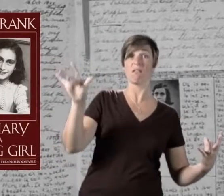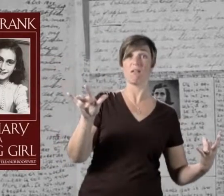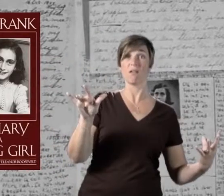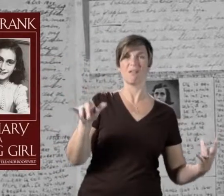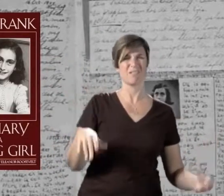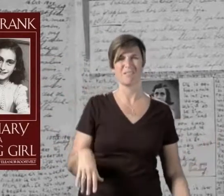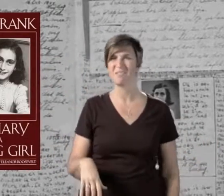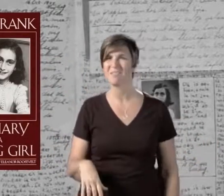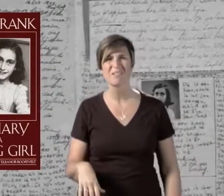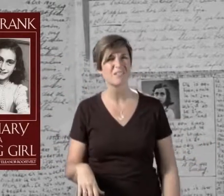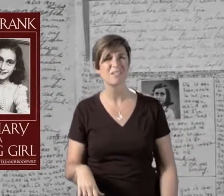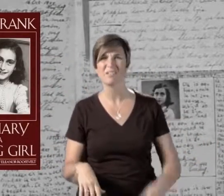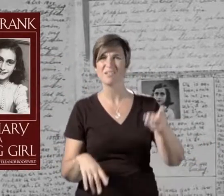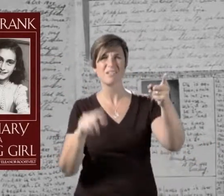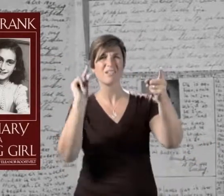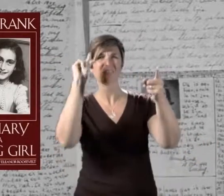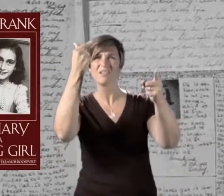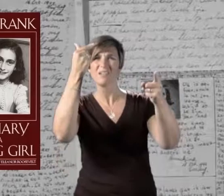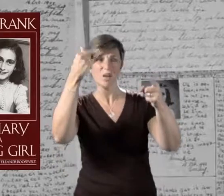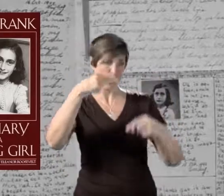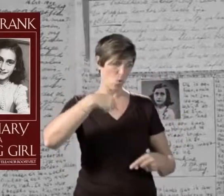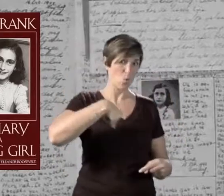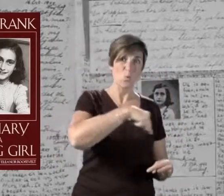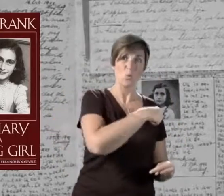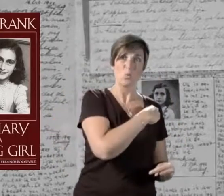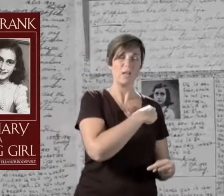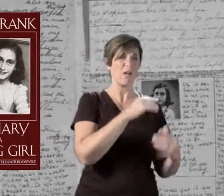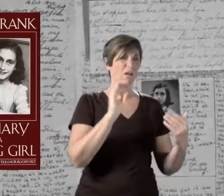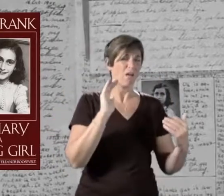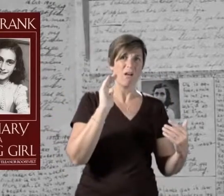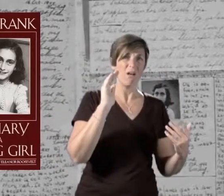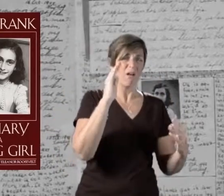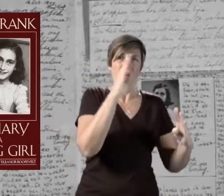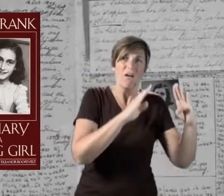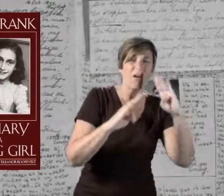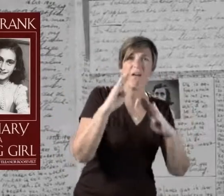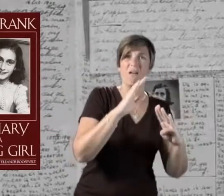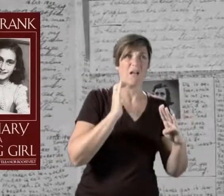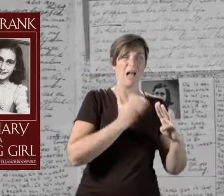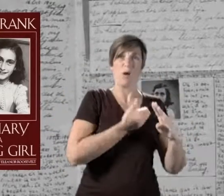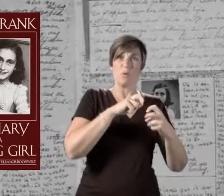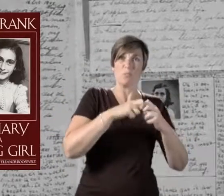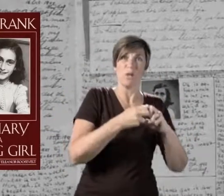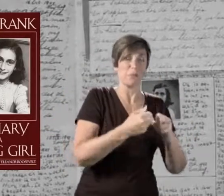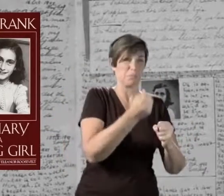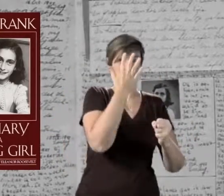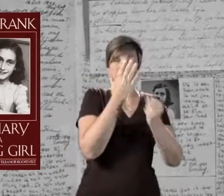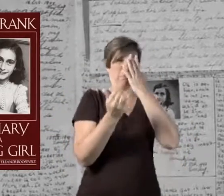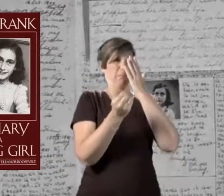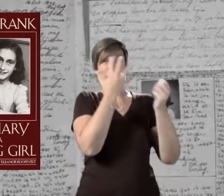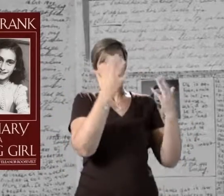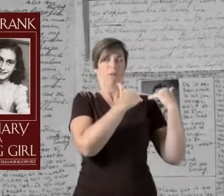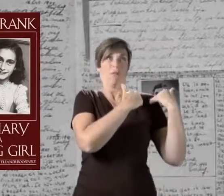but which thrust themselves upon us continually, until after a long time we think we found a